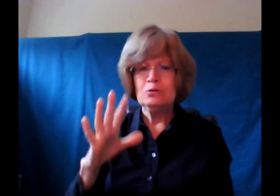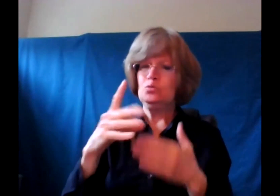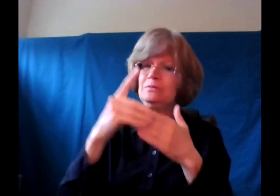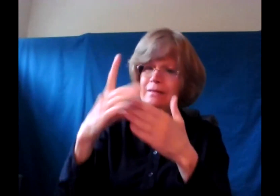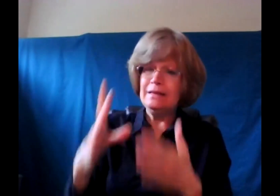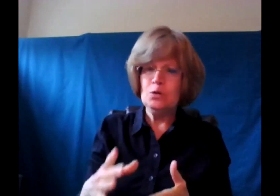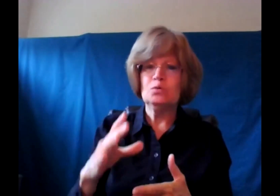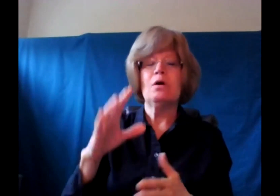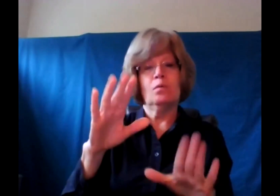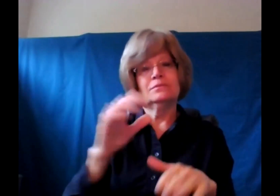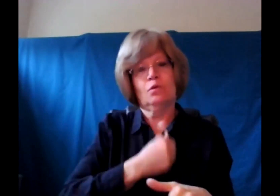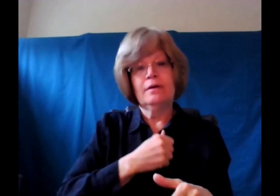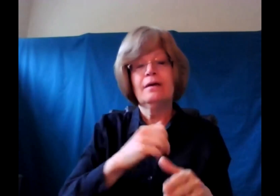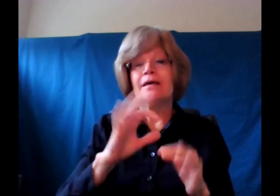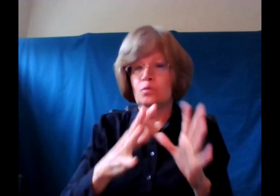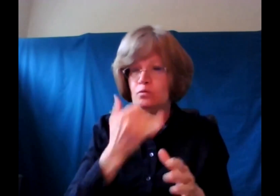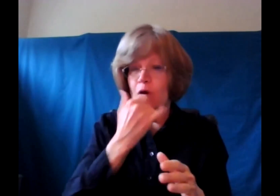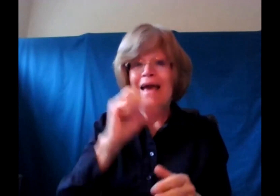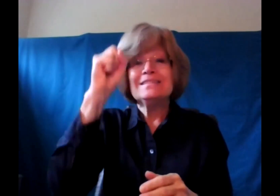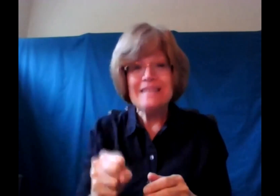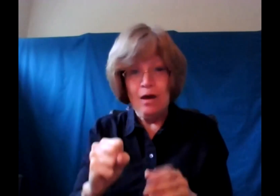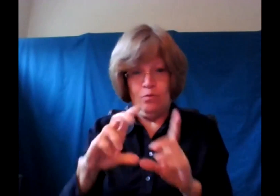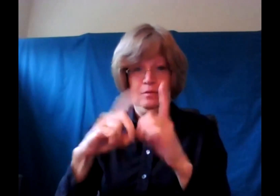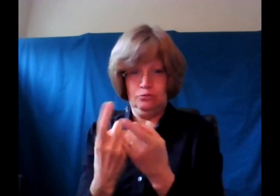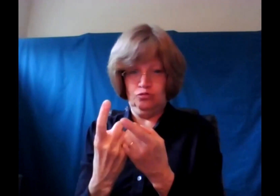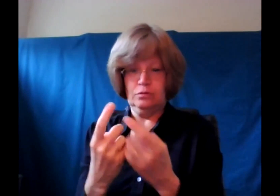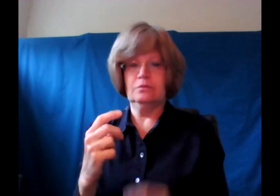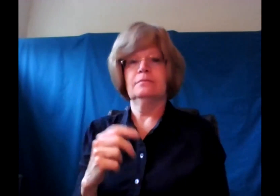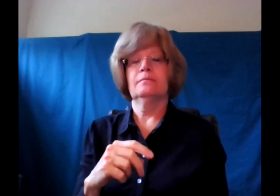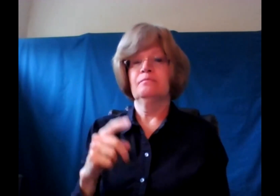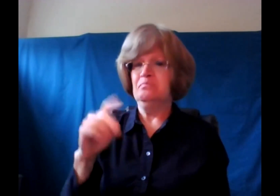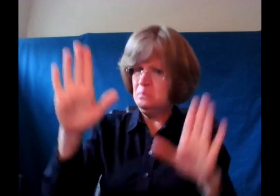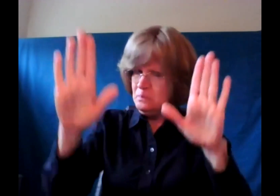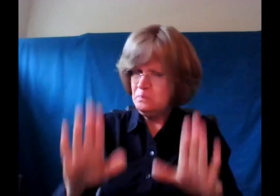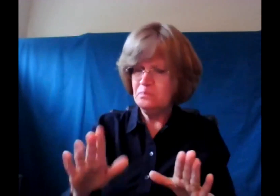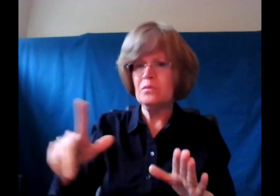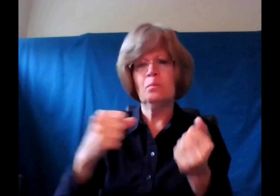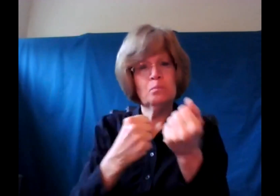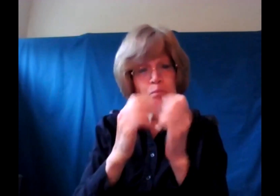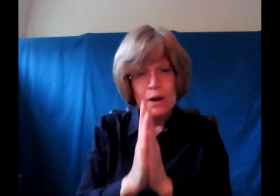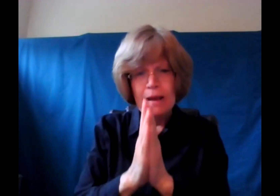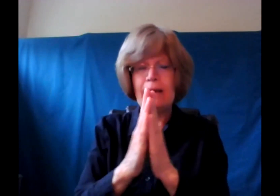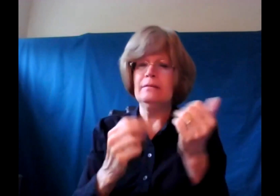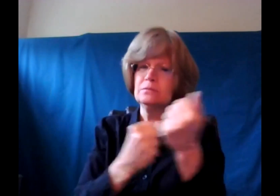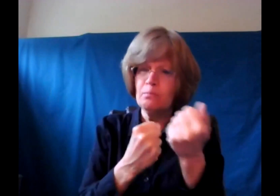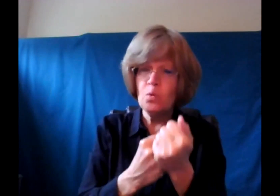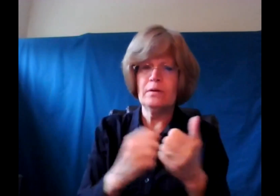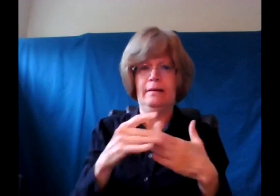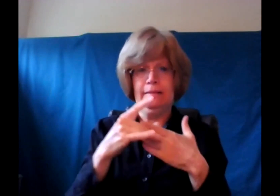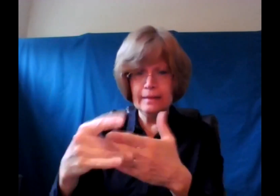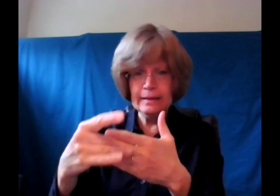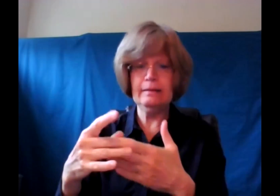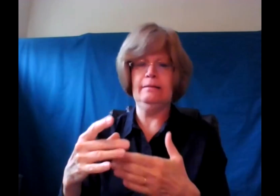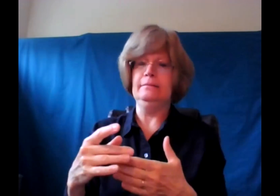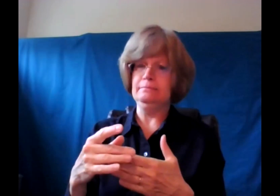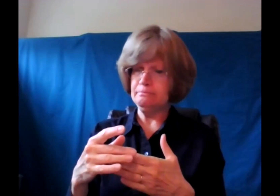of the South District have been awesome. They have been praying, they've been doing, they've been supporting, they've been leading. And